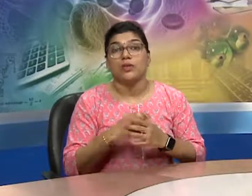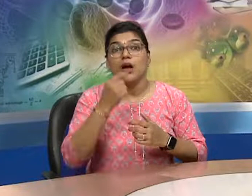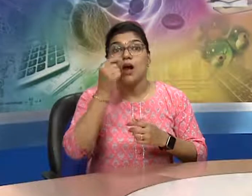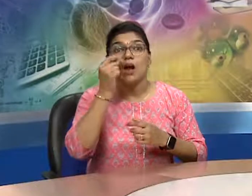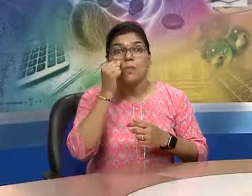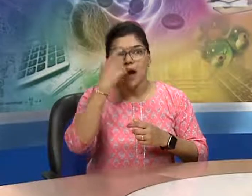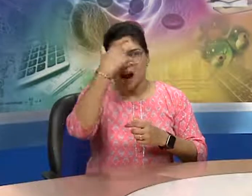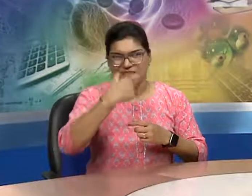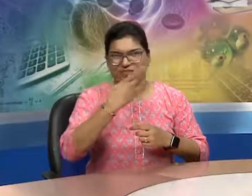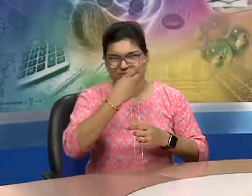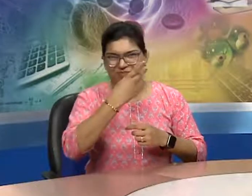This image